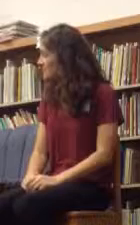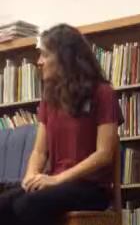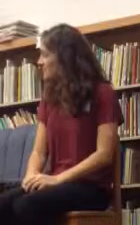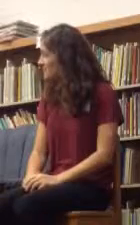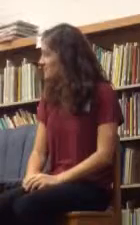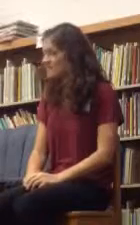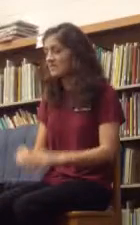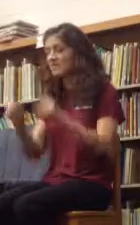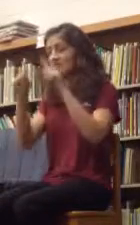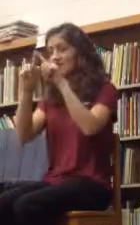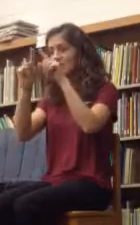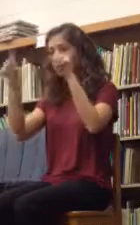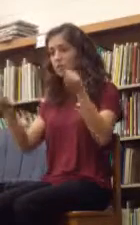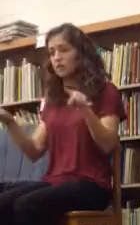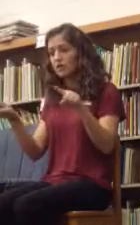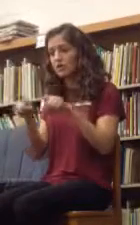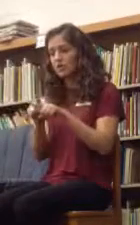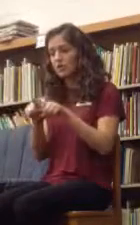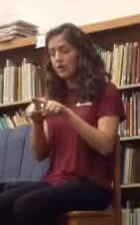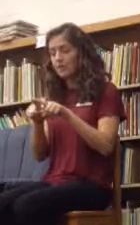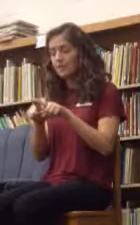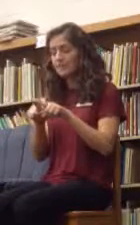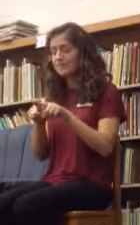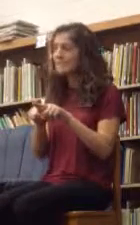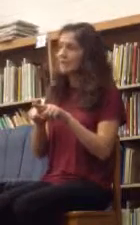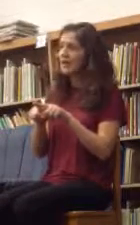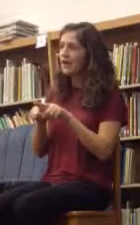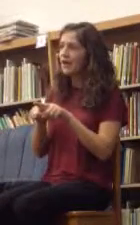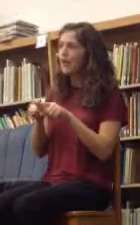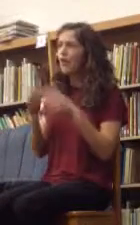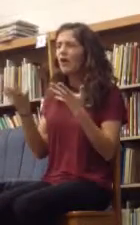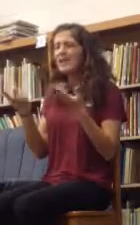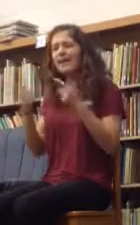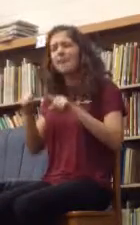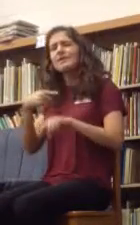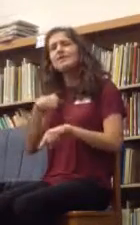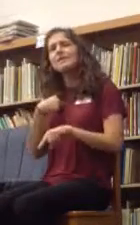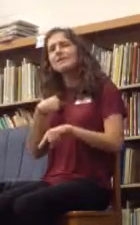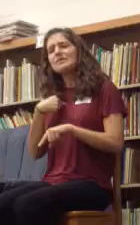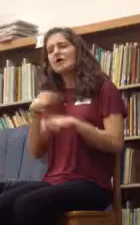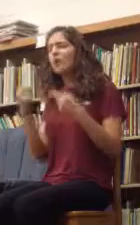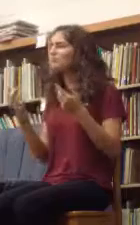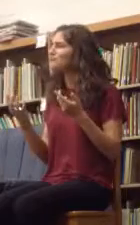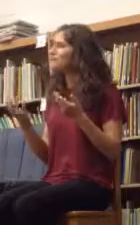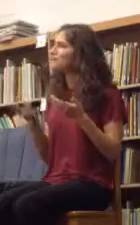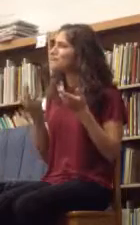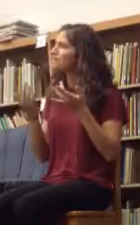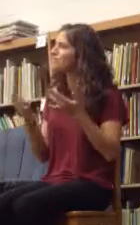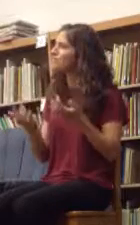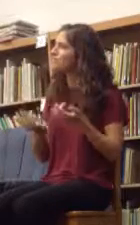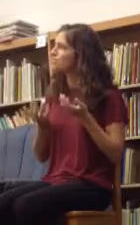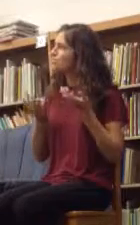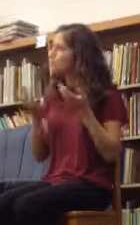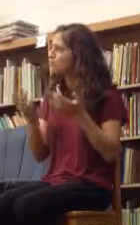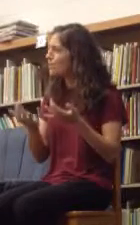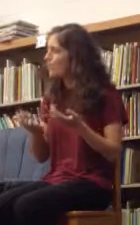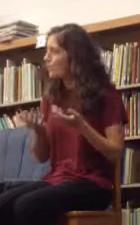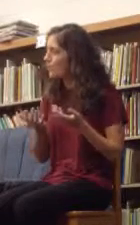the square waited to see what was next. It waited